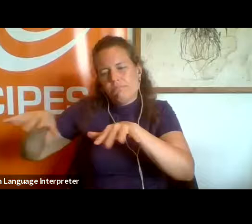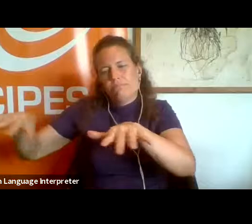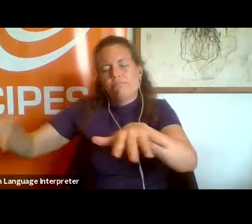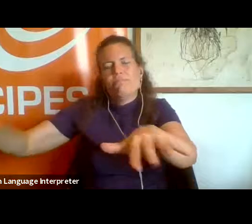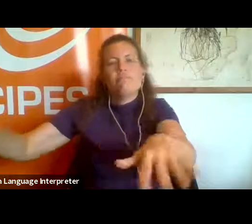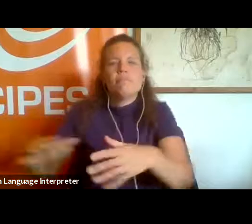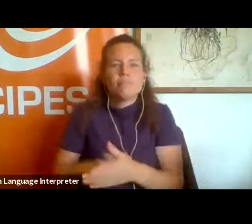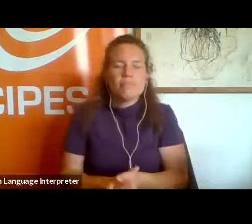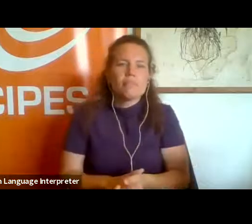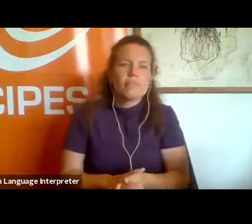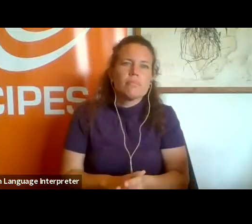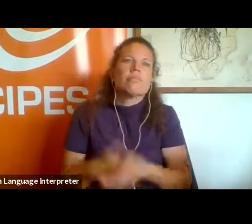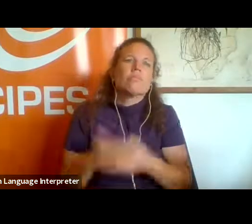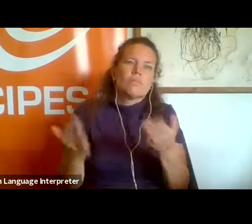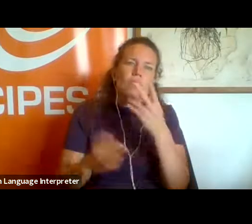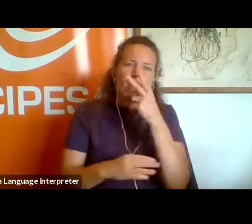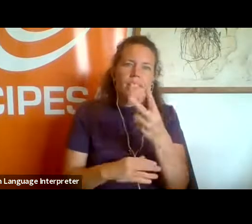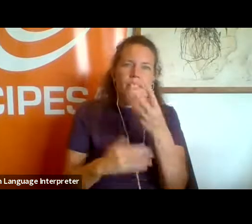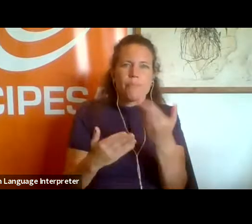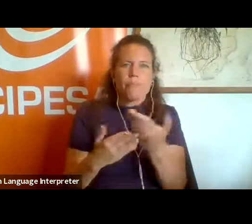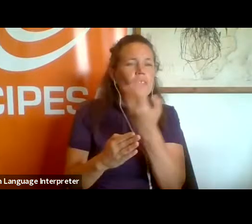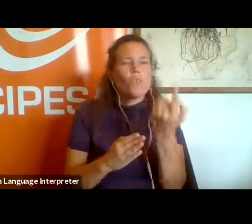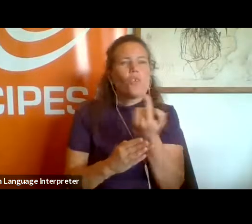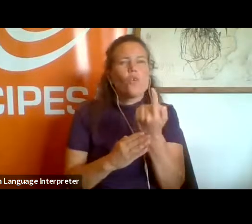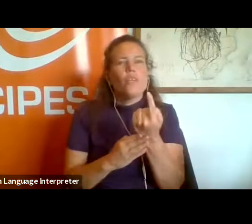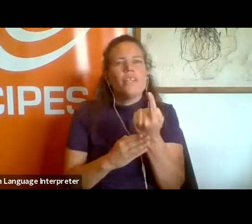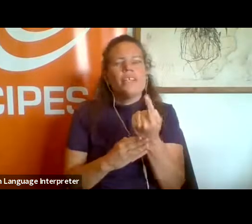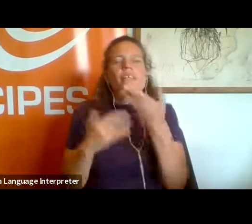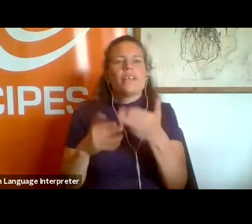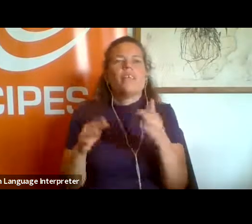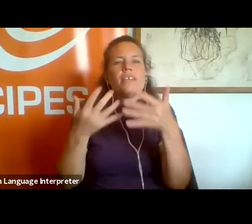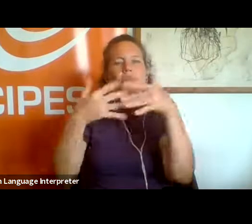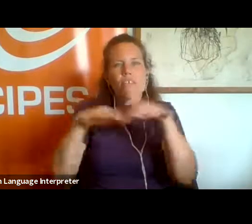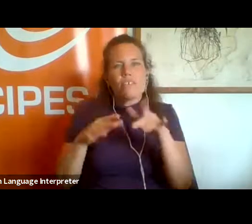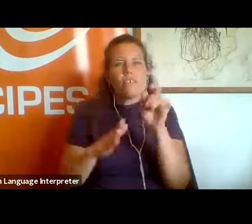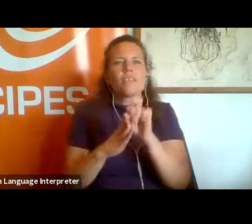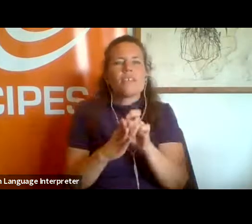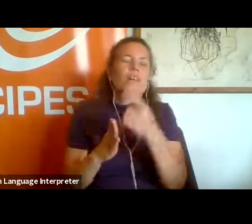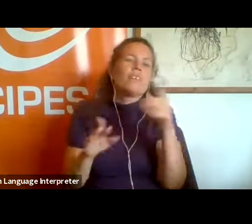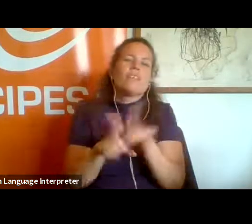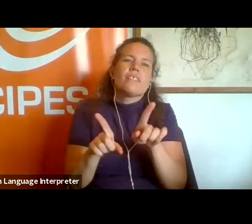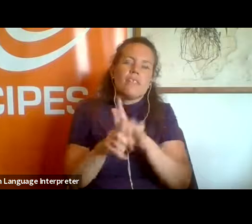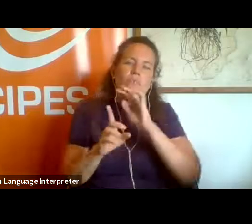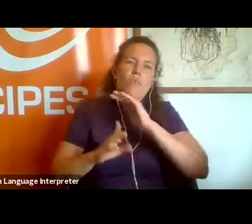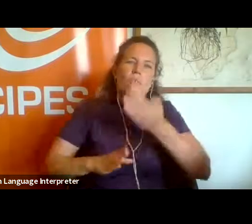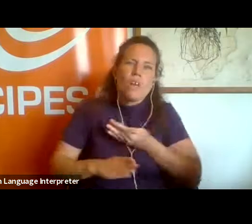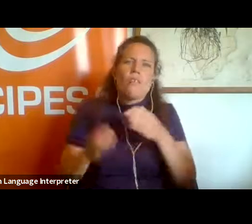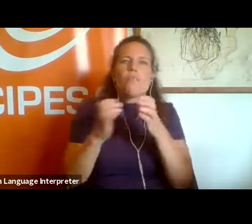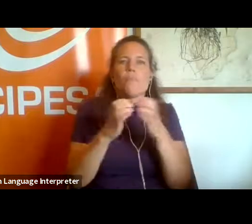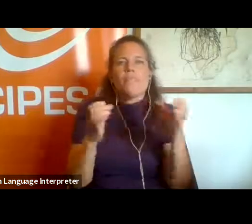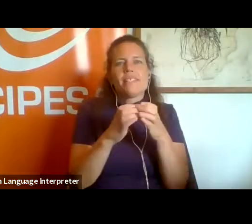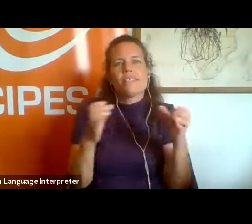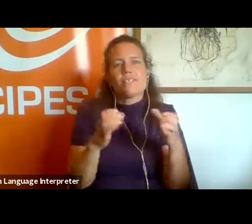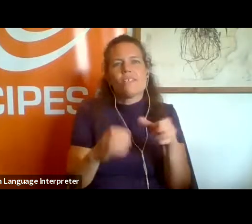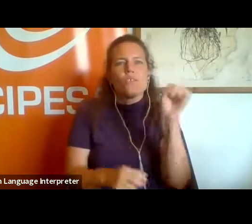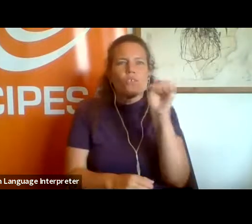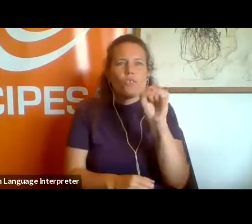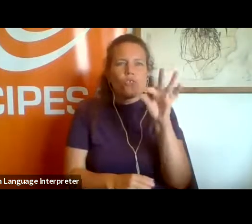We've seen attacks, and it doesn't just have to be critical infrastructure. We've also seen attacks on private businesses. So the Sony